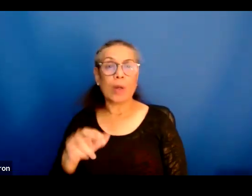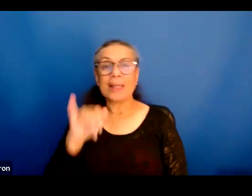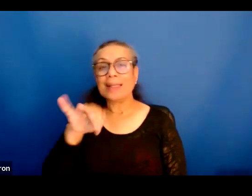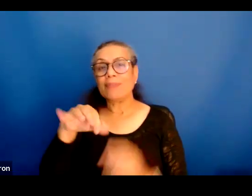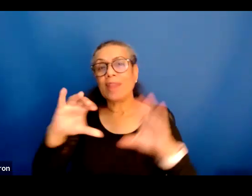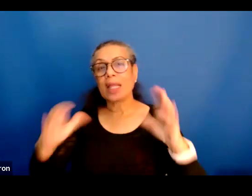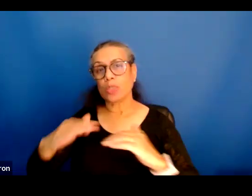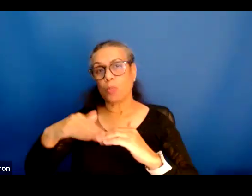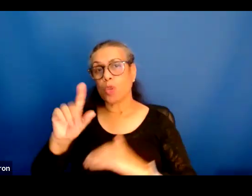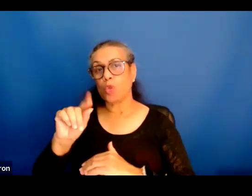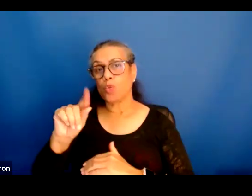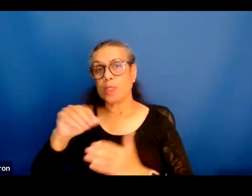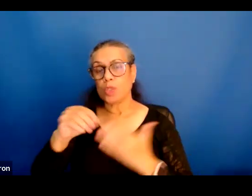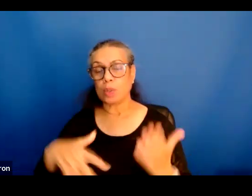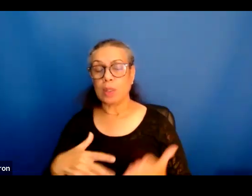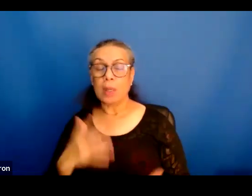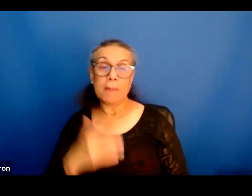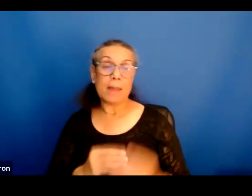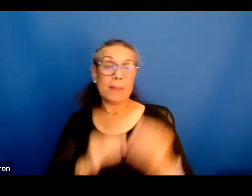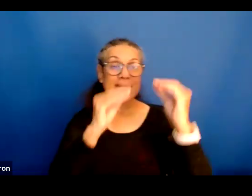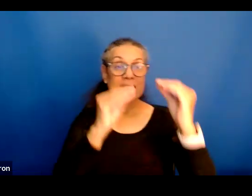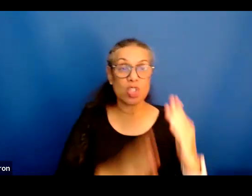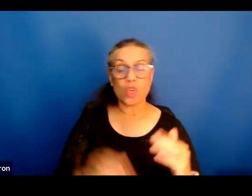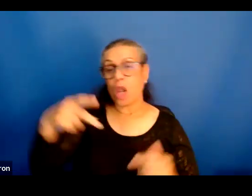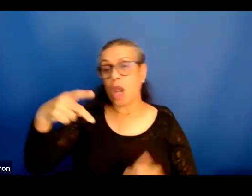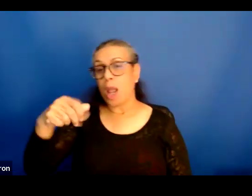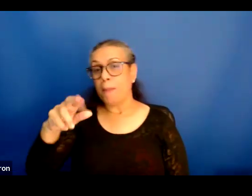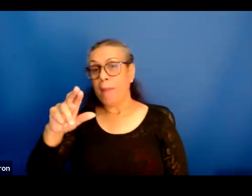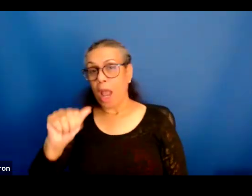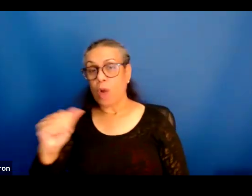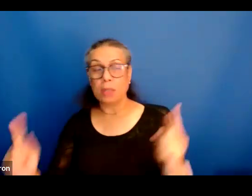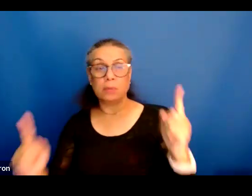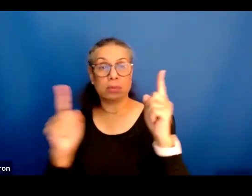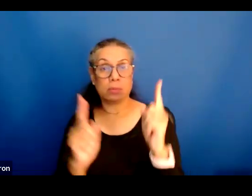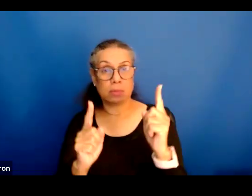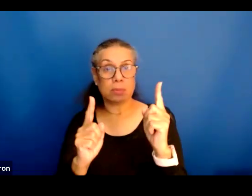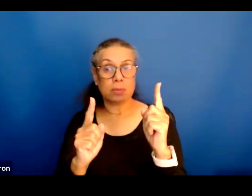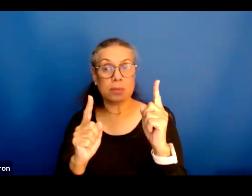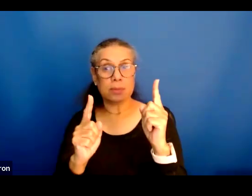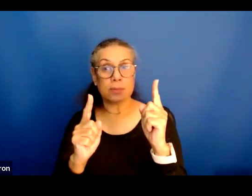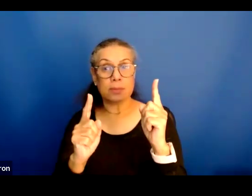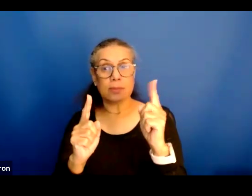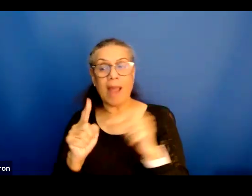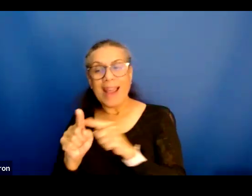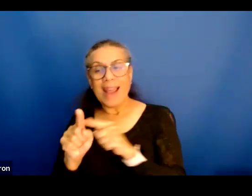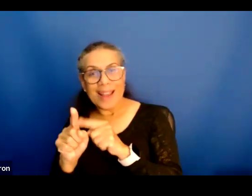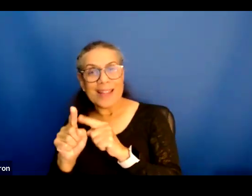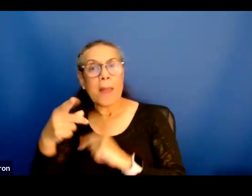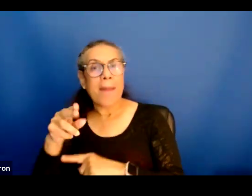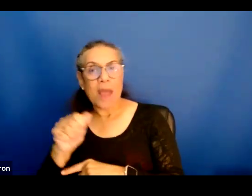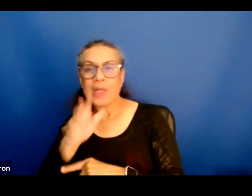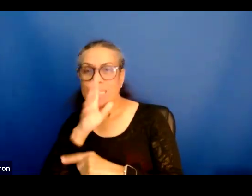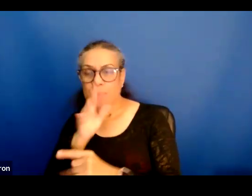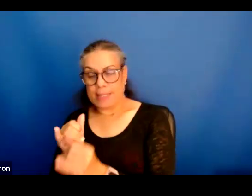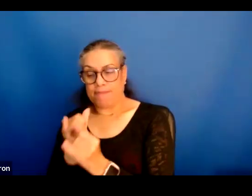students, then there may be a para. And many times you'll also see a para that has that speaks the language of the students as